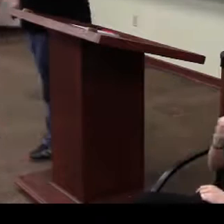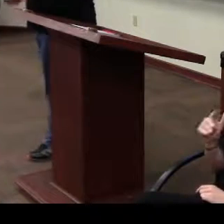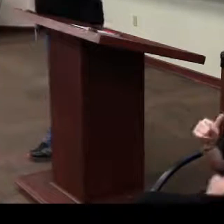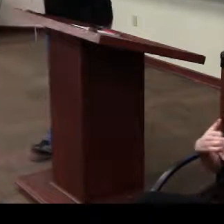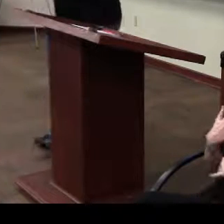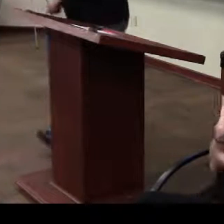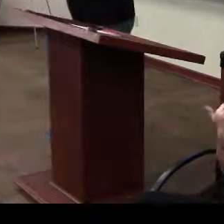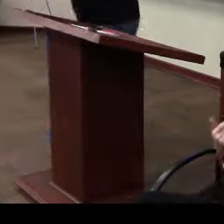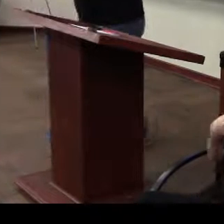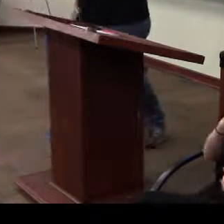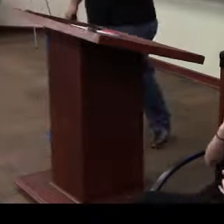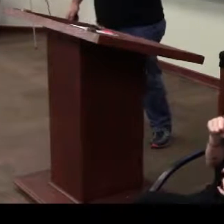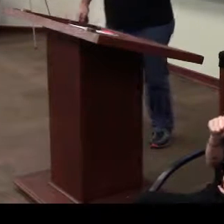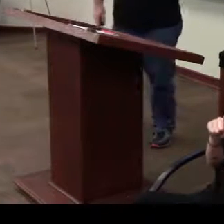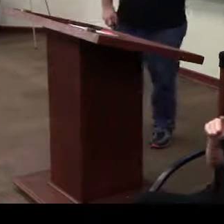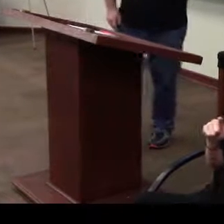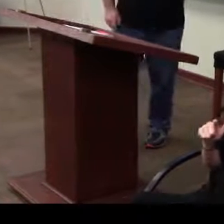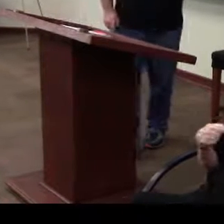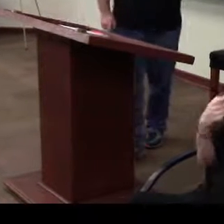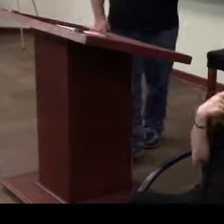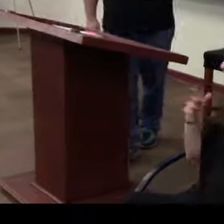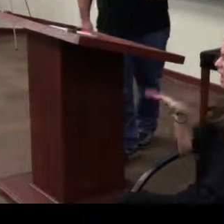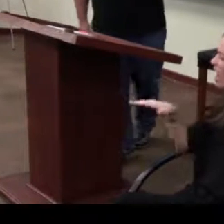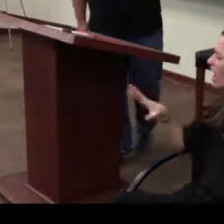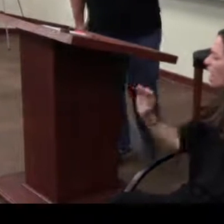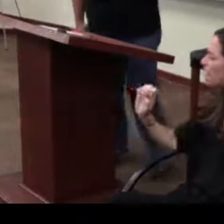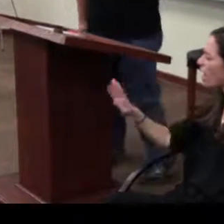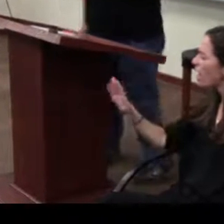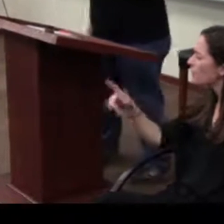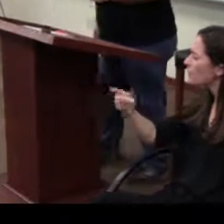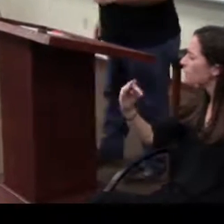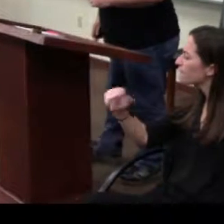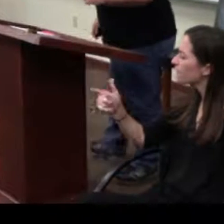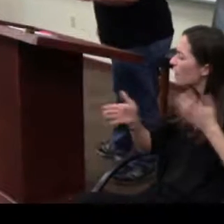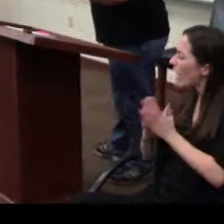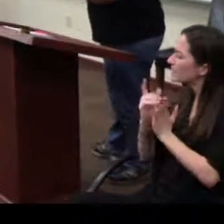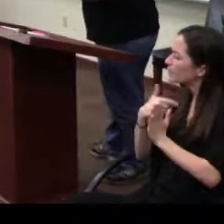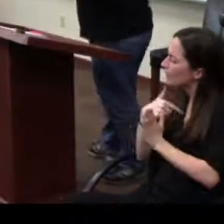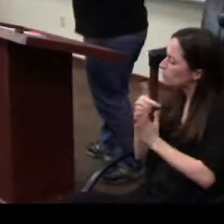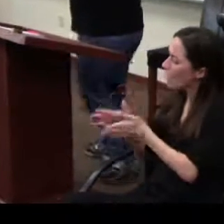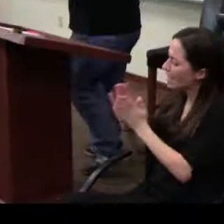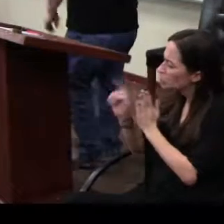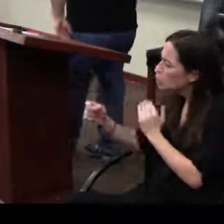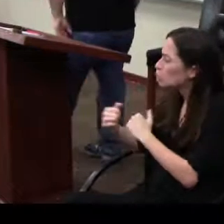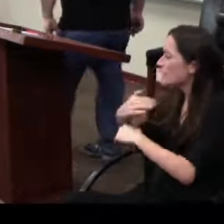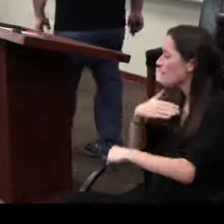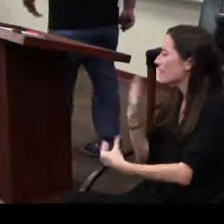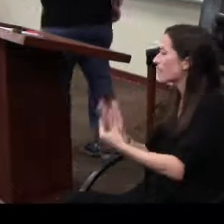is their boss, and it fills these sorts of things in. This is where you can get really, really creative with this stuff.